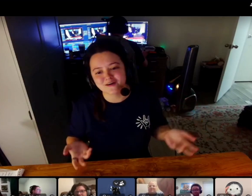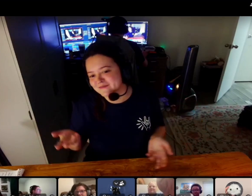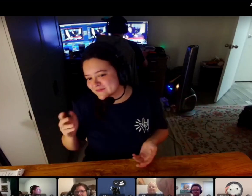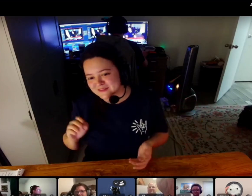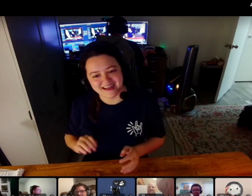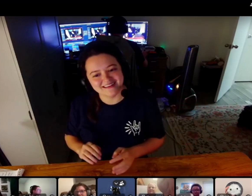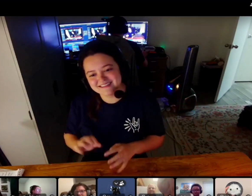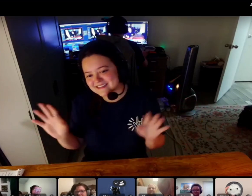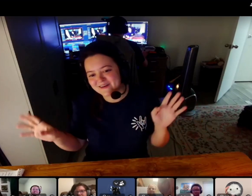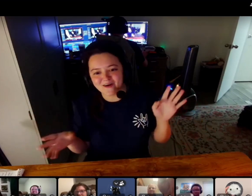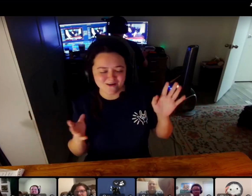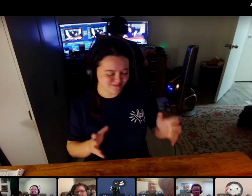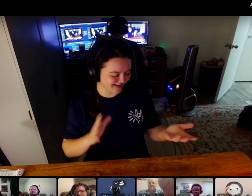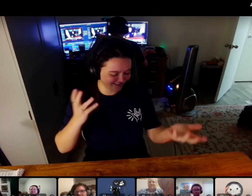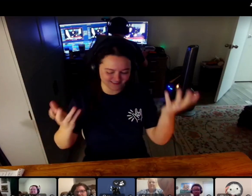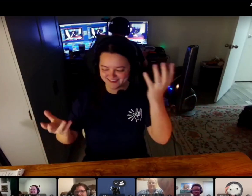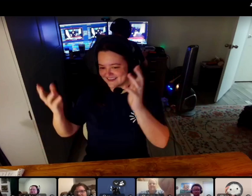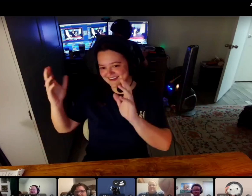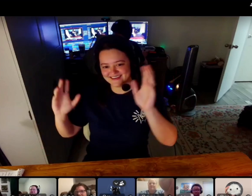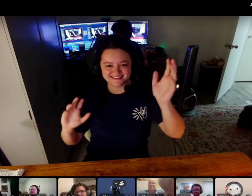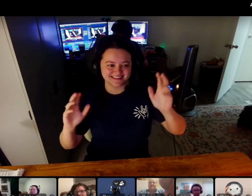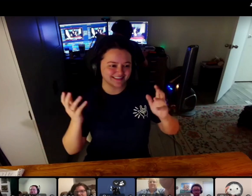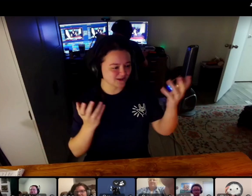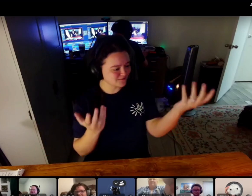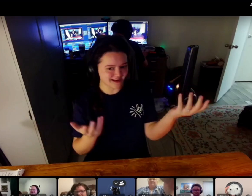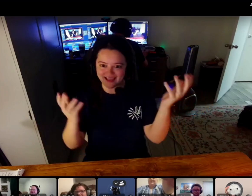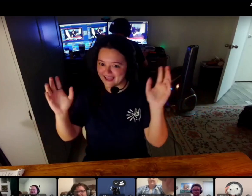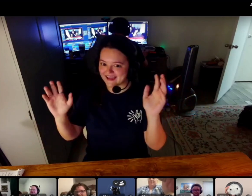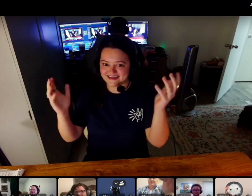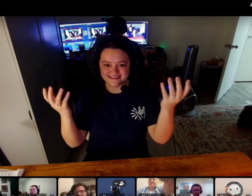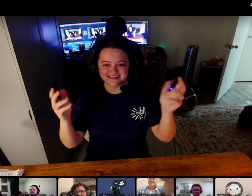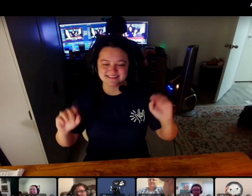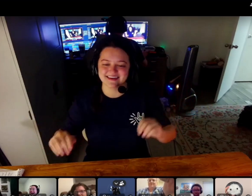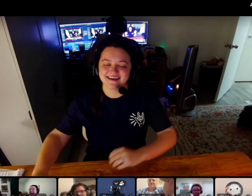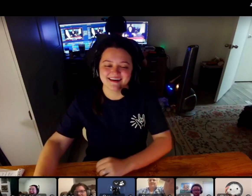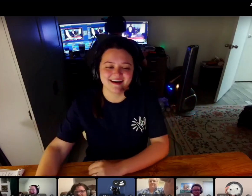along. Pretend, oh my goodness, these are my hands.